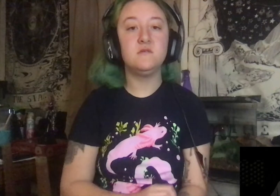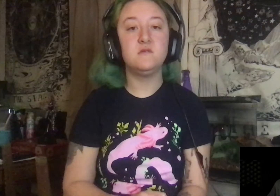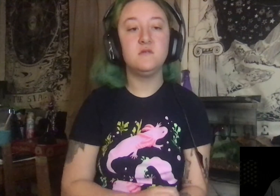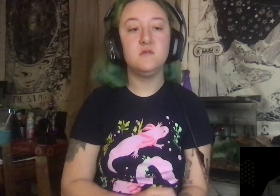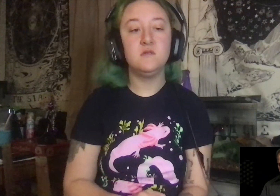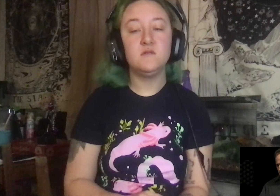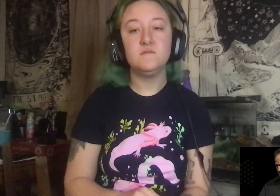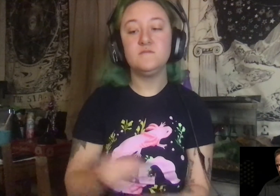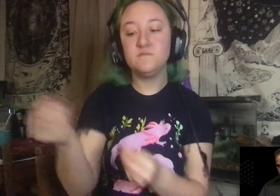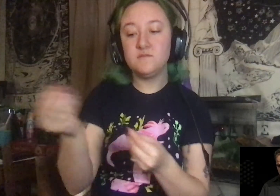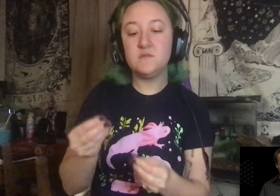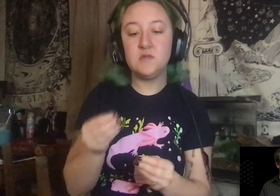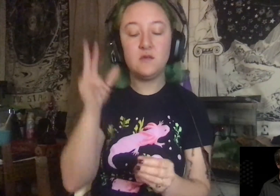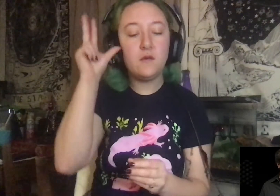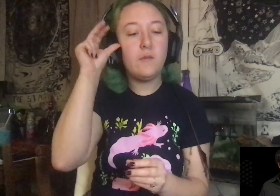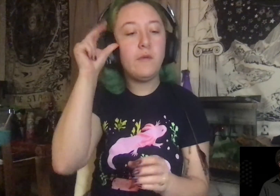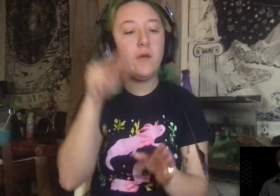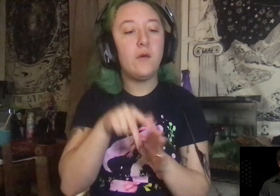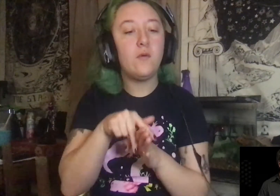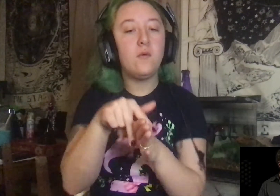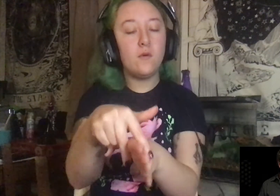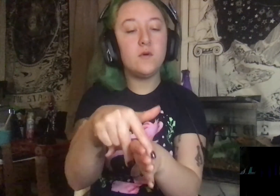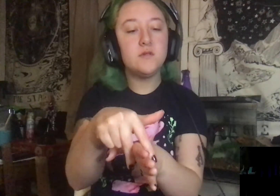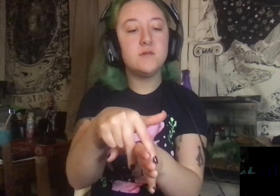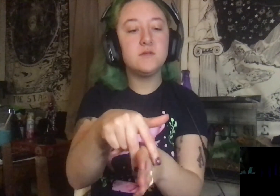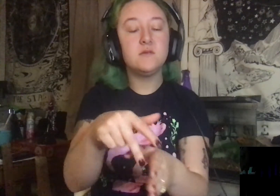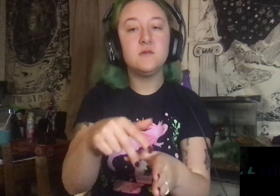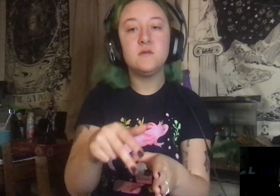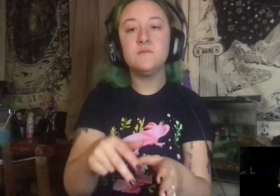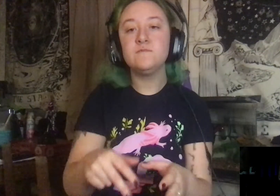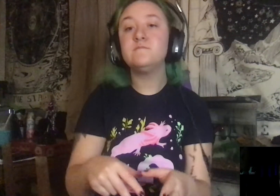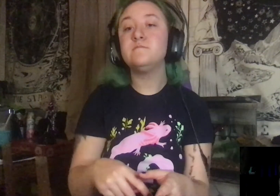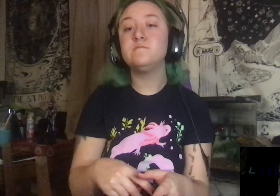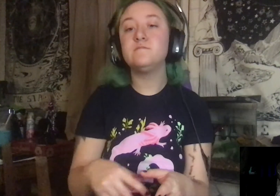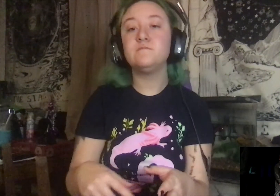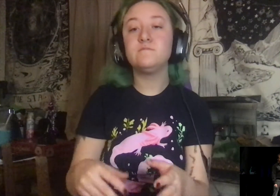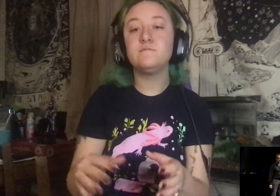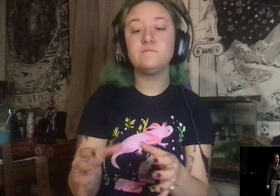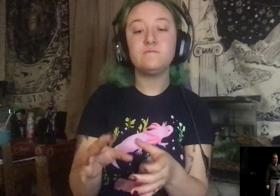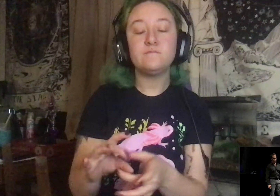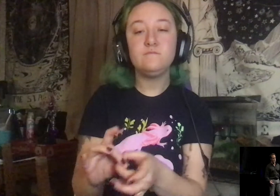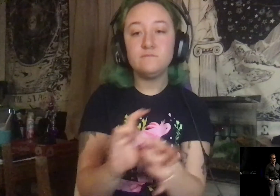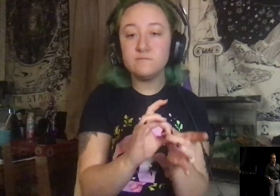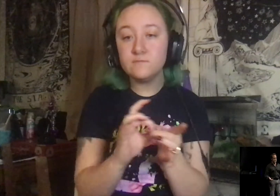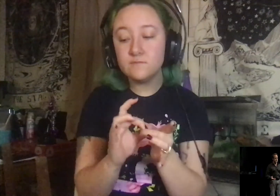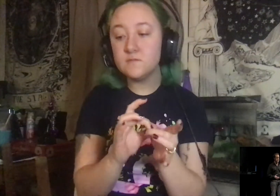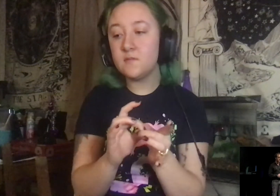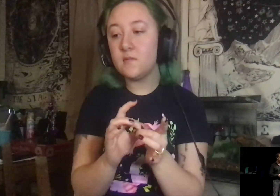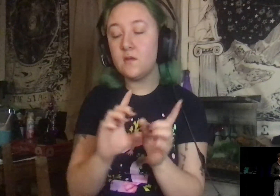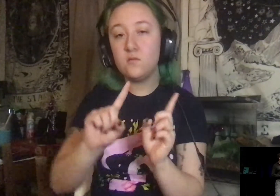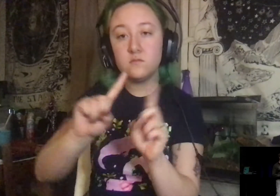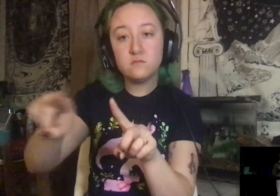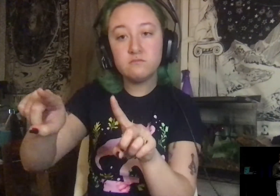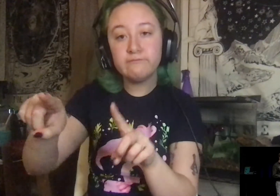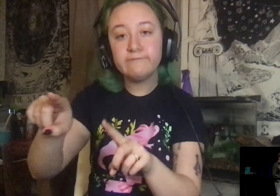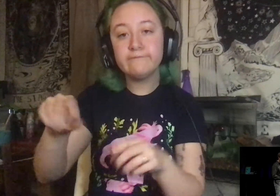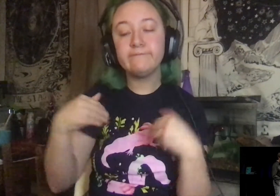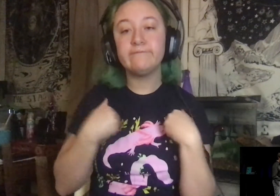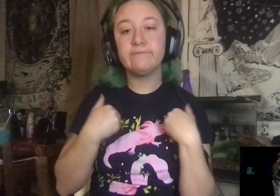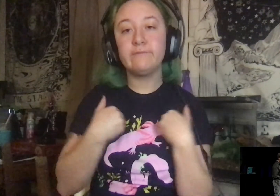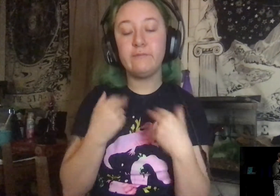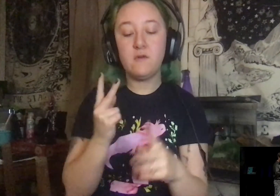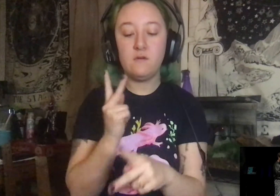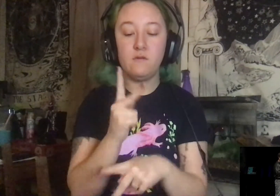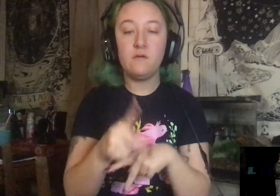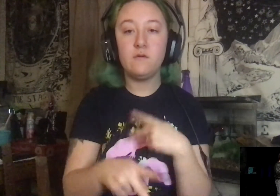we built and we go about the business of animal husbandry. Melanie is the wife of Albert. Albert's the shepherd in question. Melanie picks